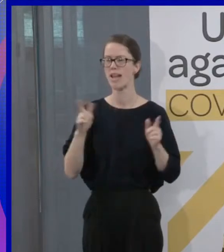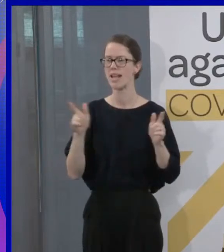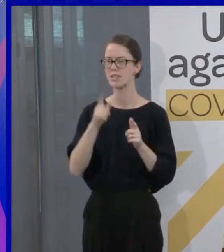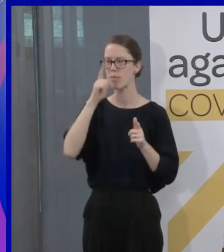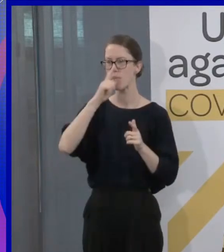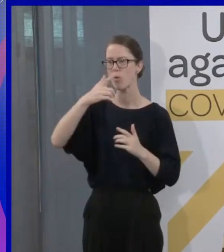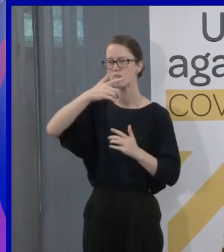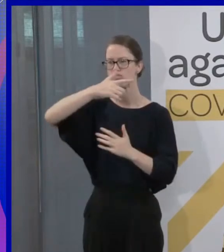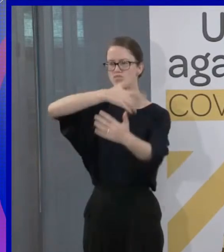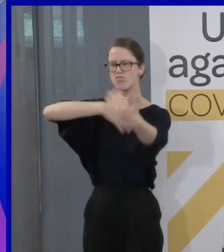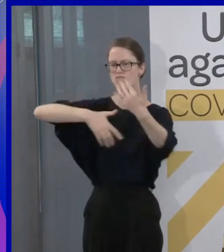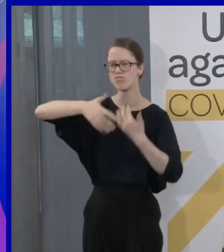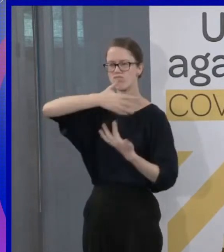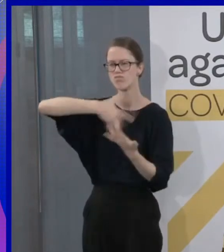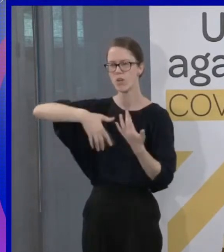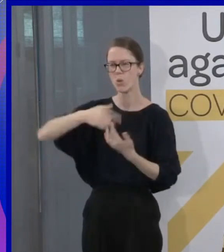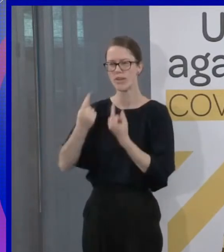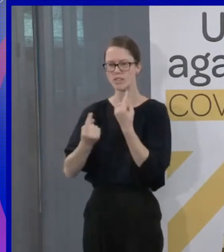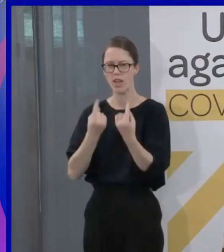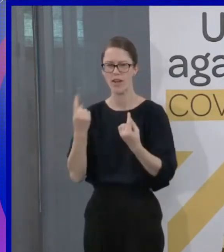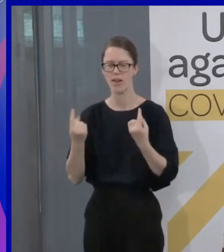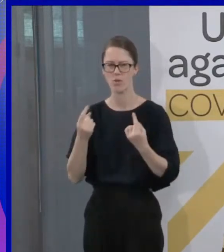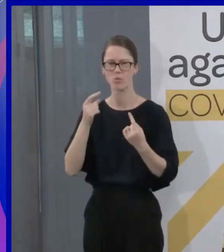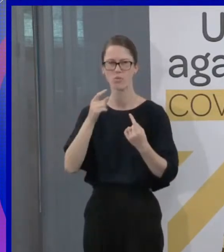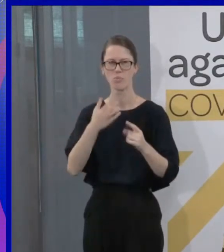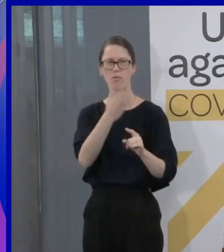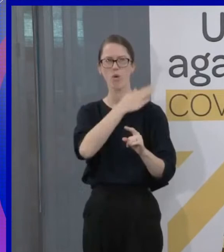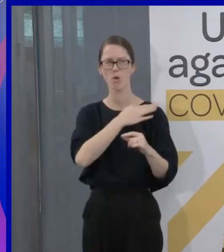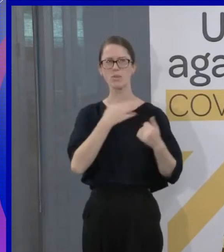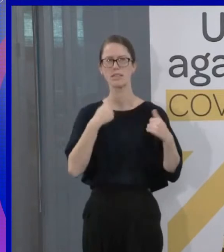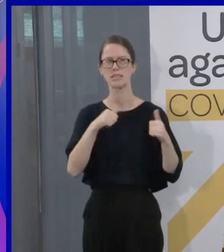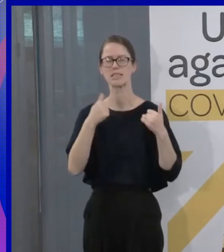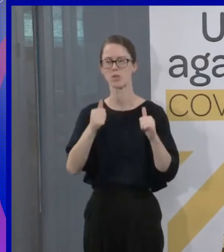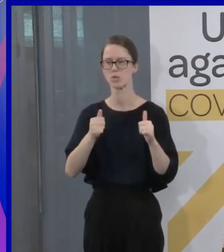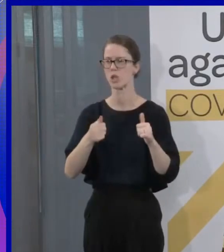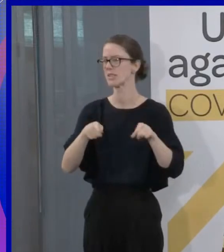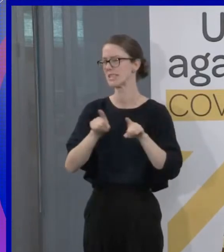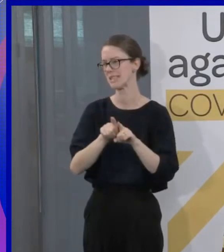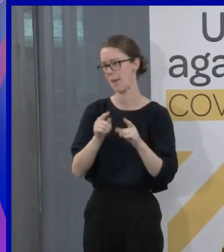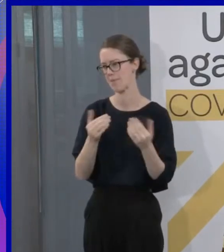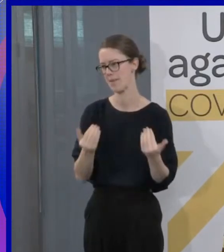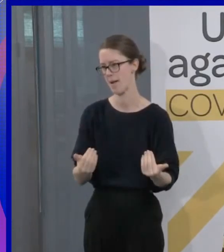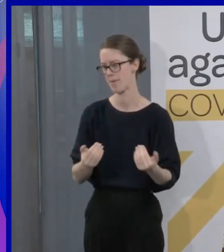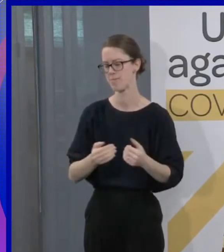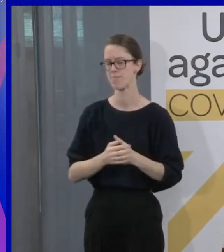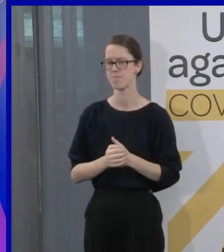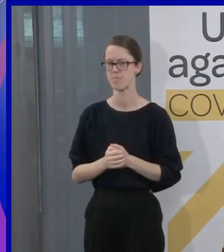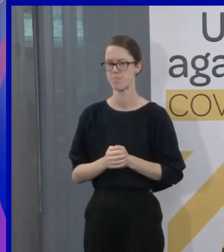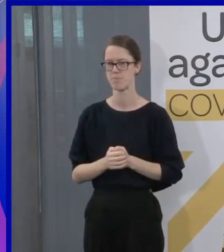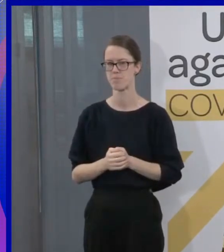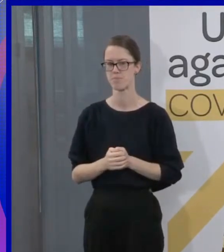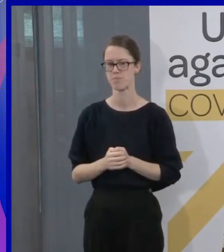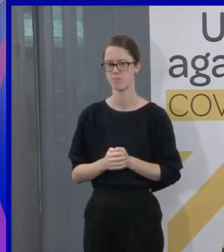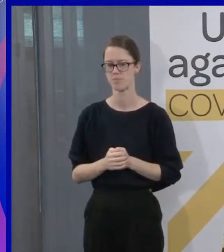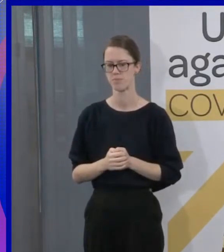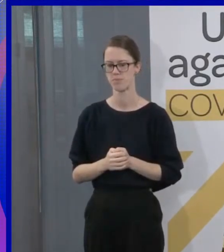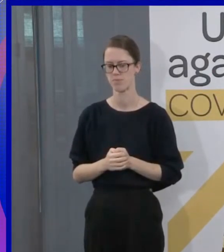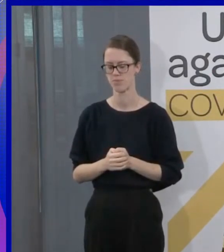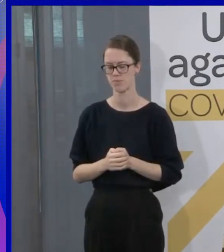the interaction between people. We know that's worked well for us in the past, and our aim is, if we can do that